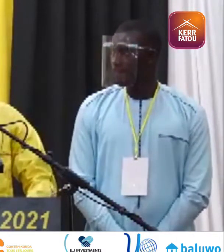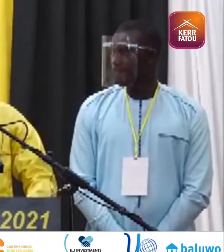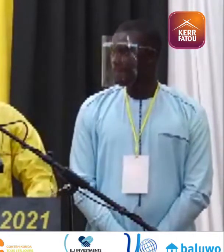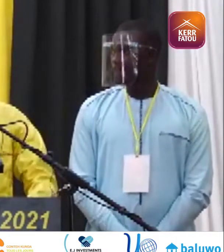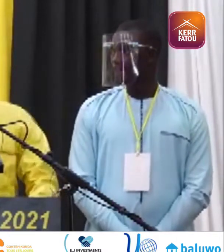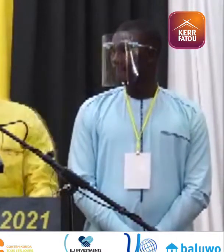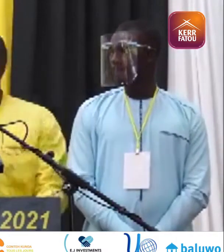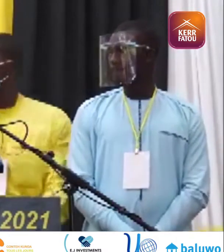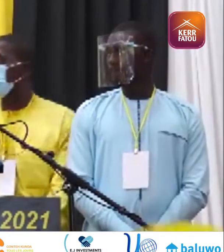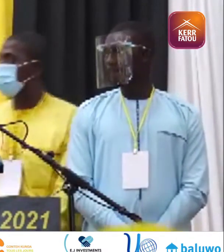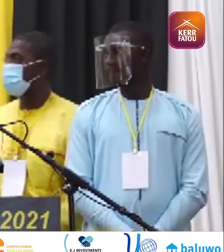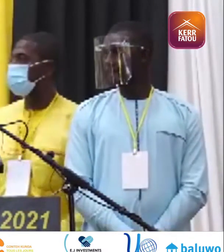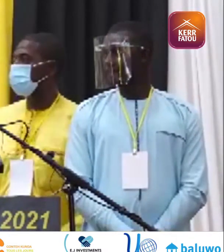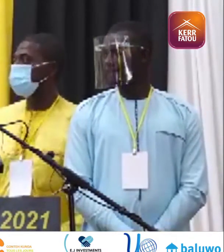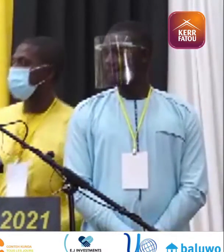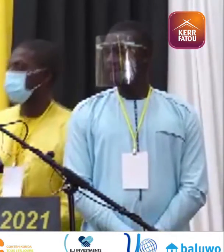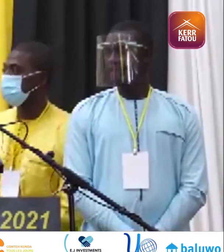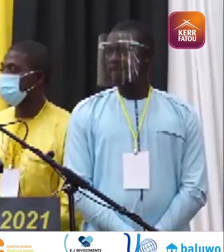jama molbela.